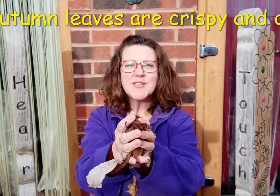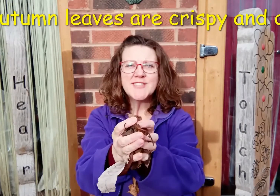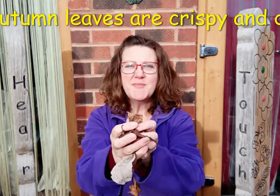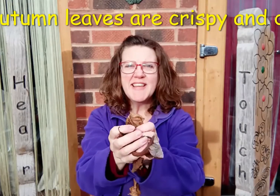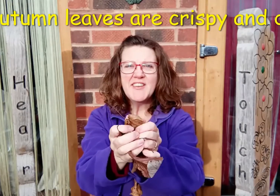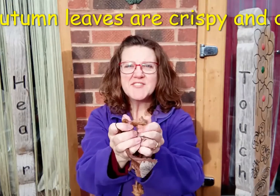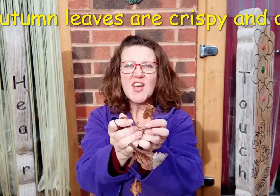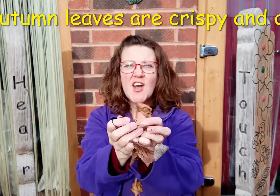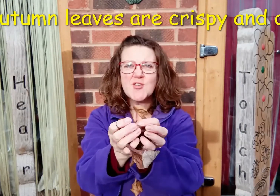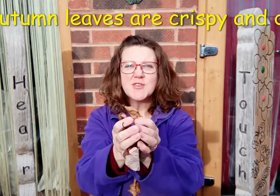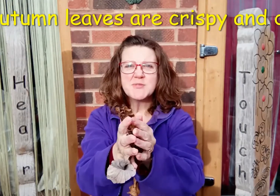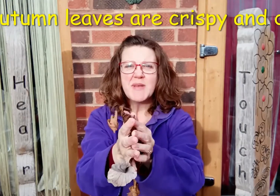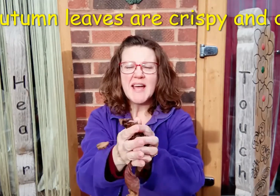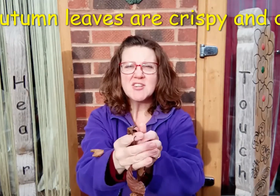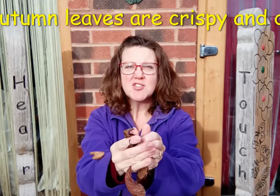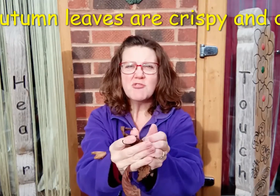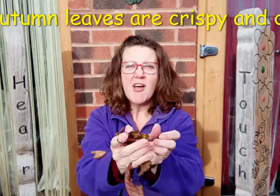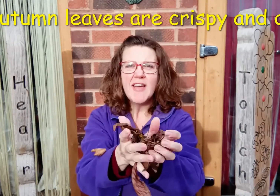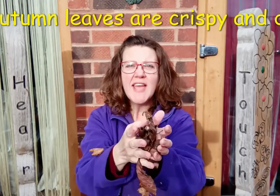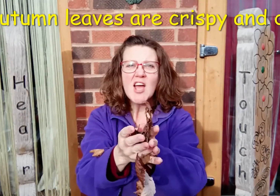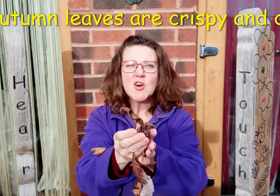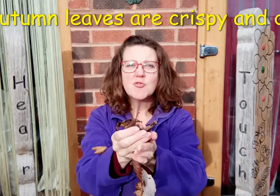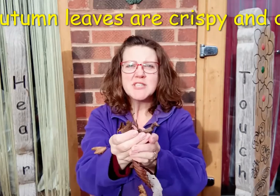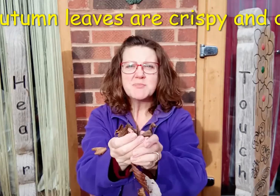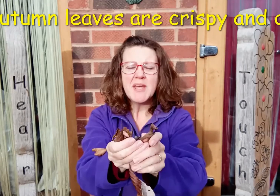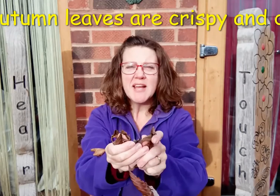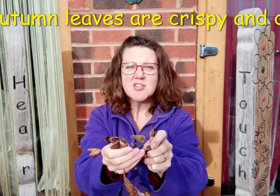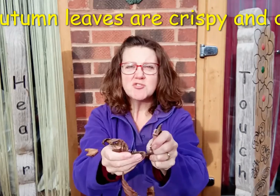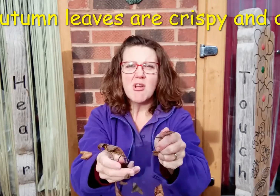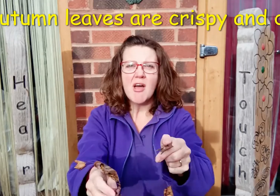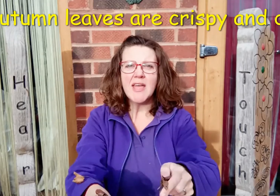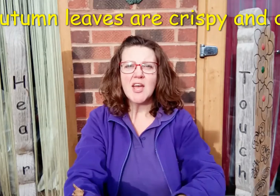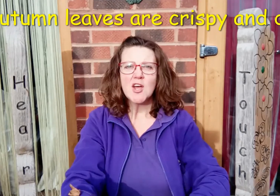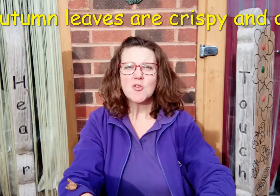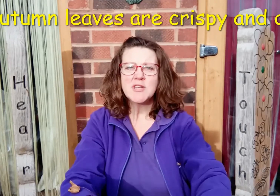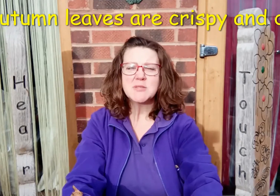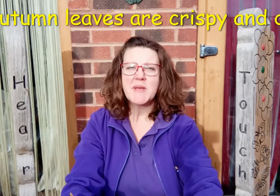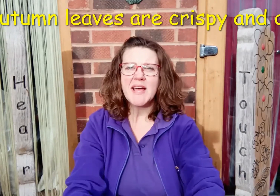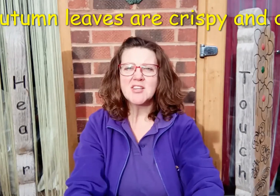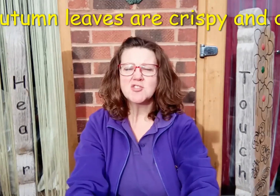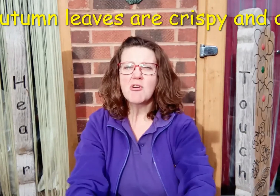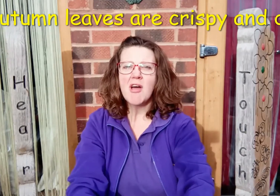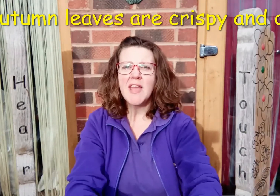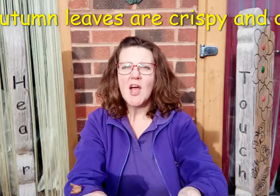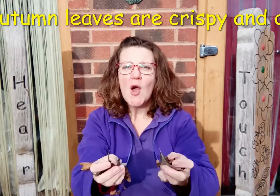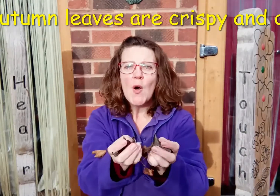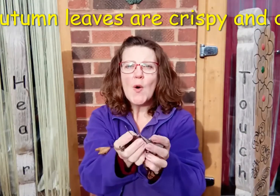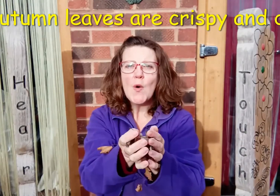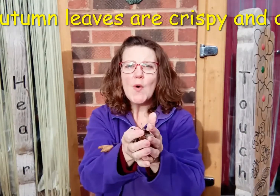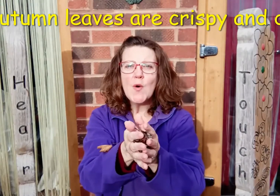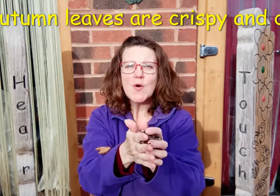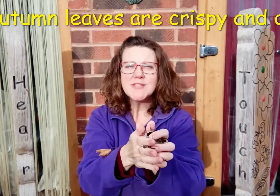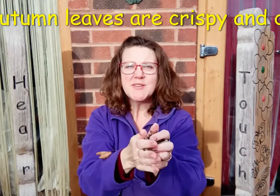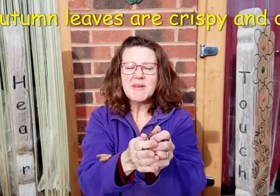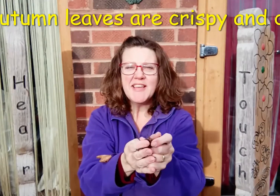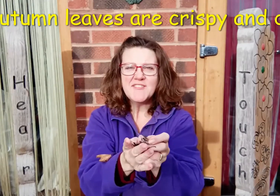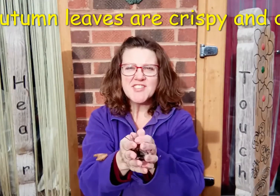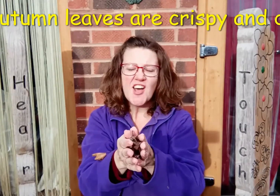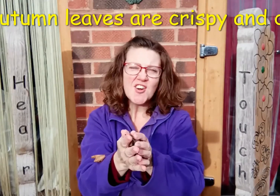Autumn leaves are crispy and dry, crispy and dry, crispy and dry. Autumn leaves are